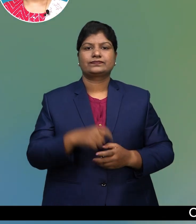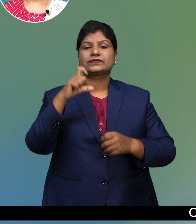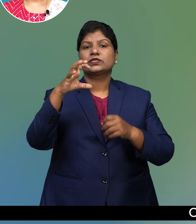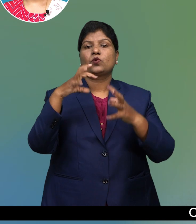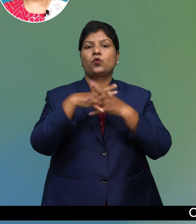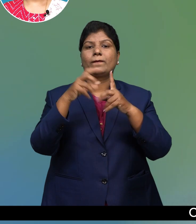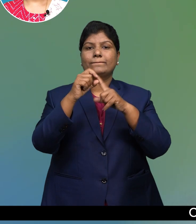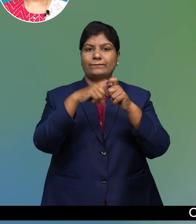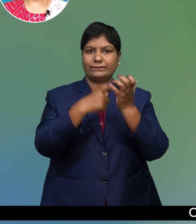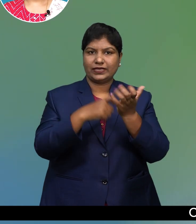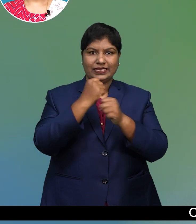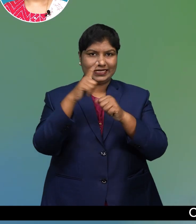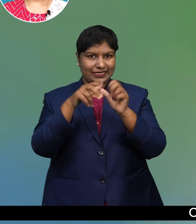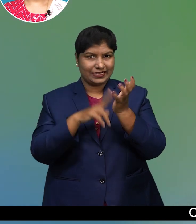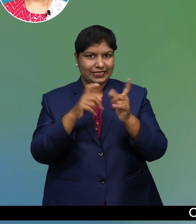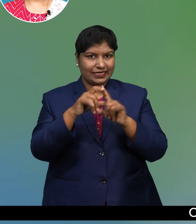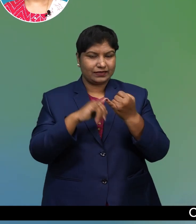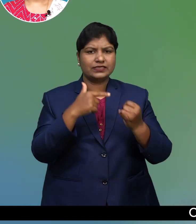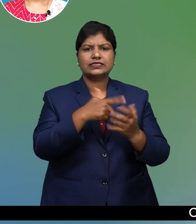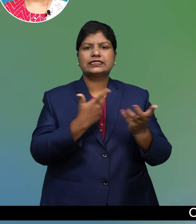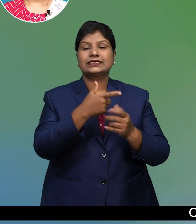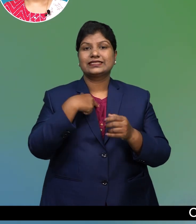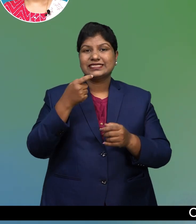Cowper glands